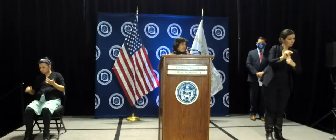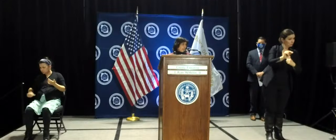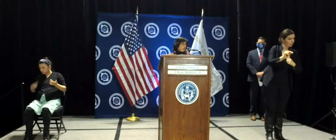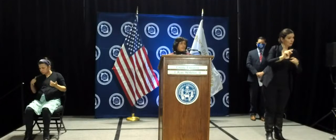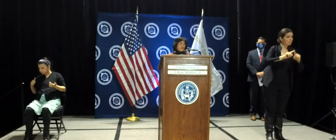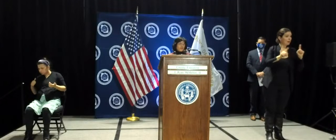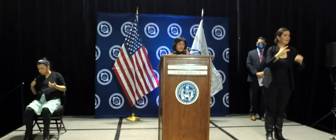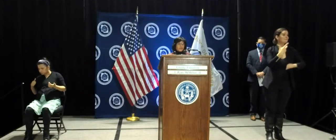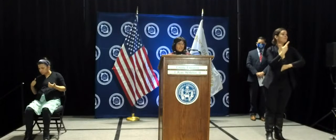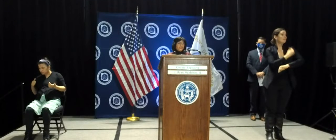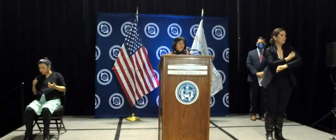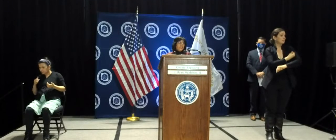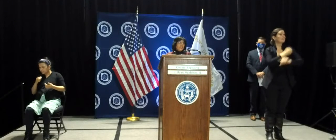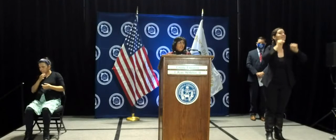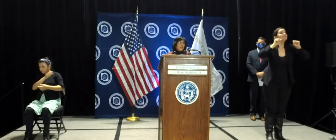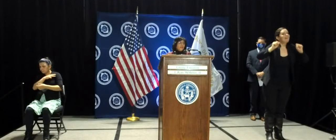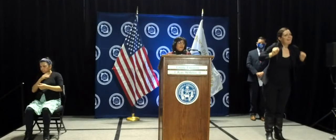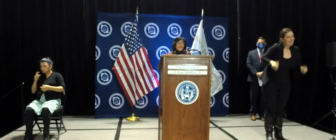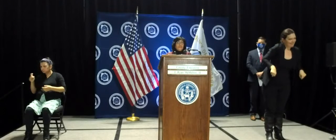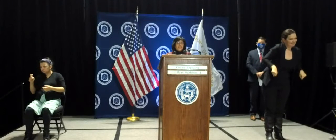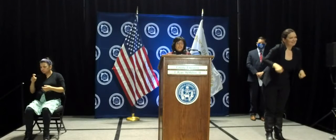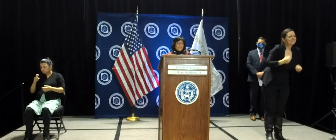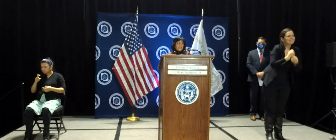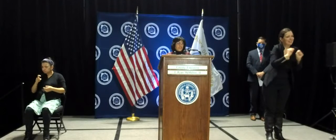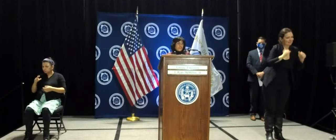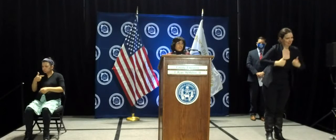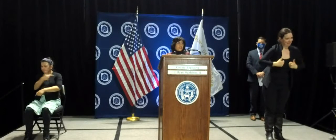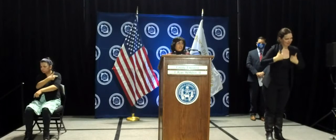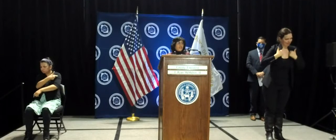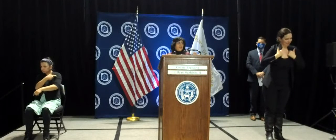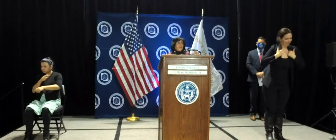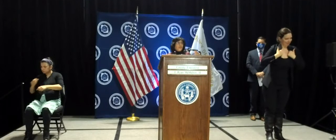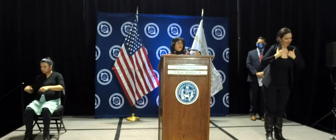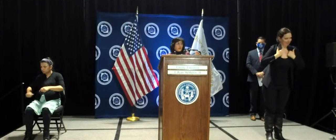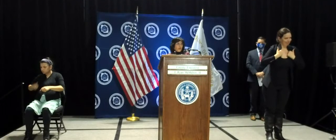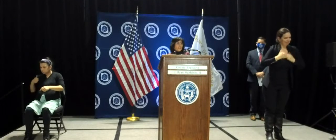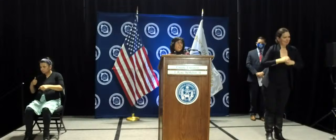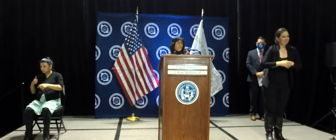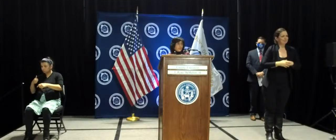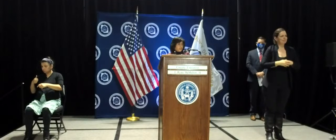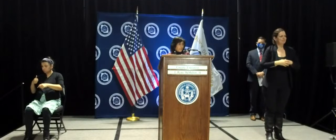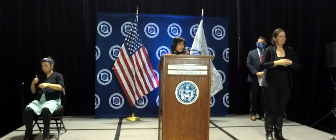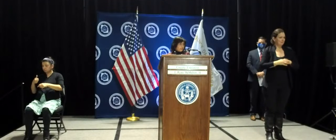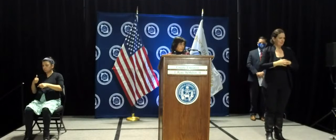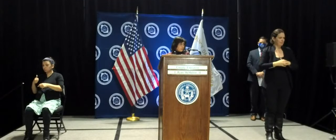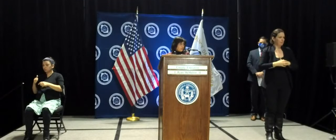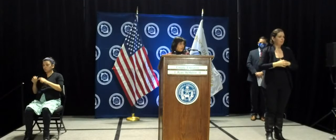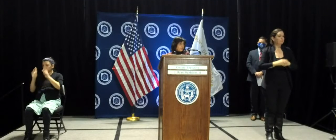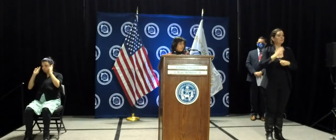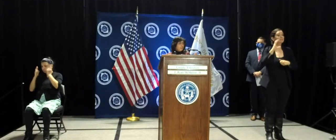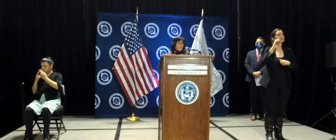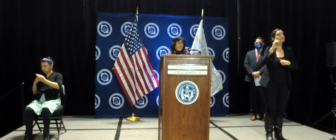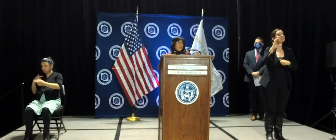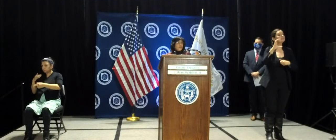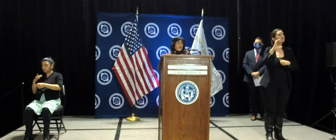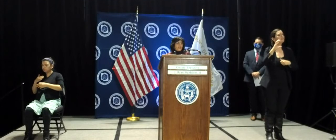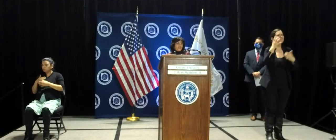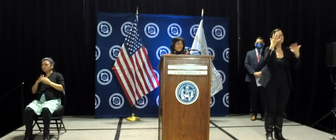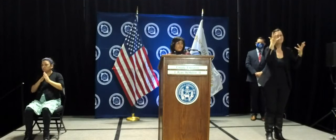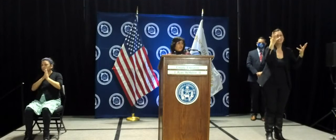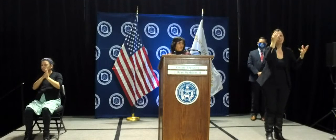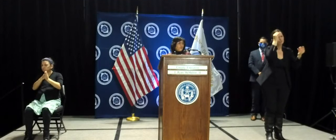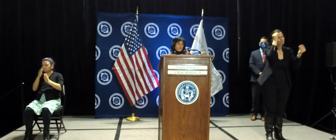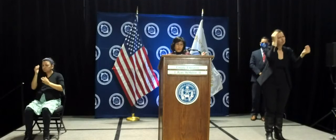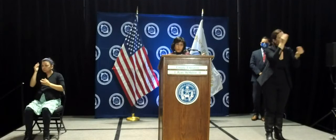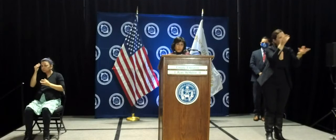it's rushed out and all those things. And CDC has provided a lot of guidance at this point. I